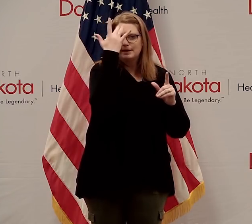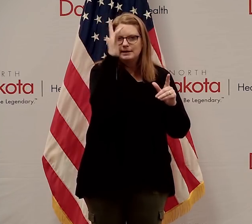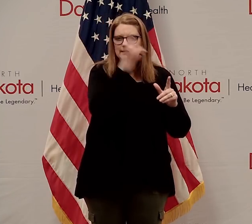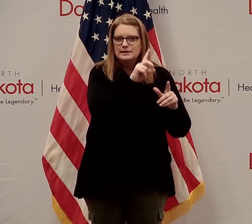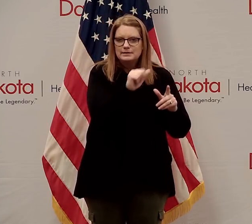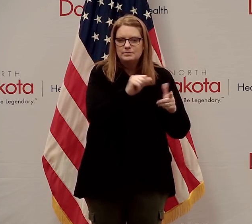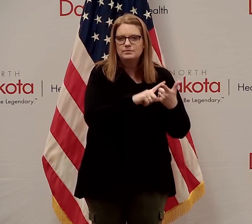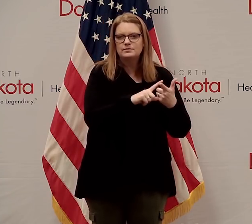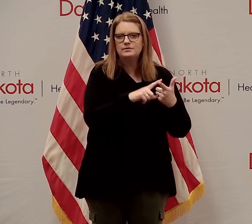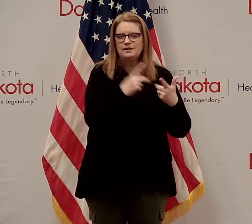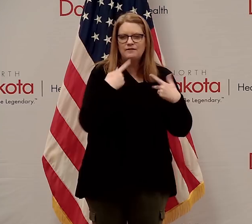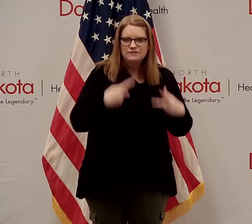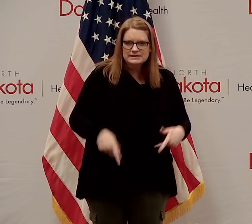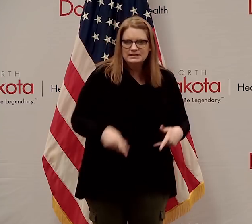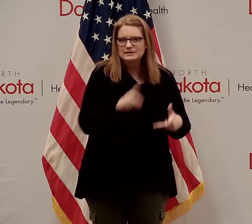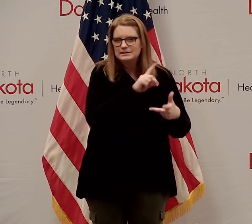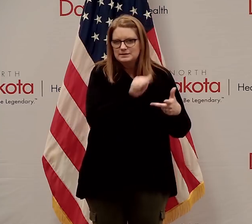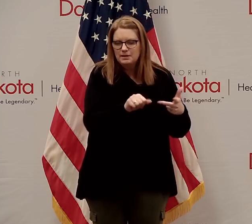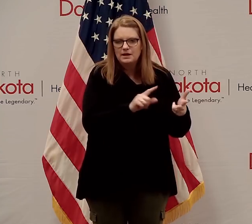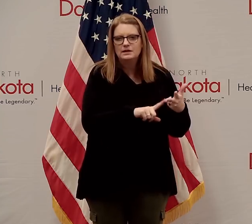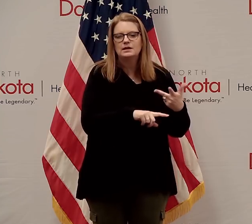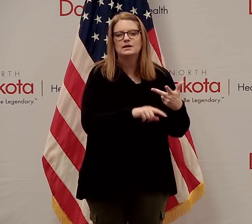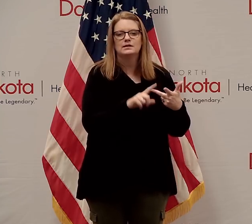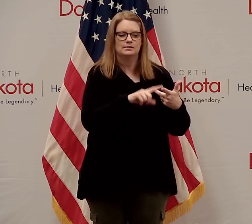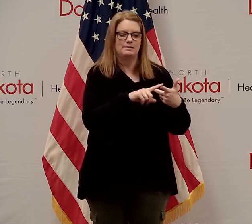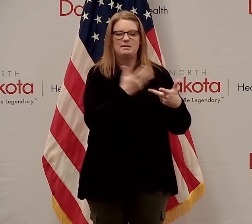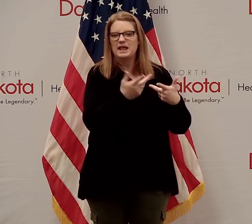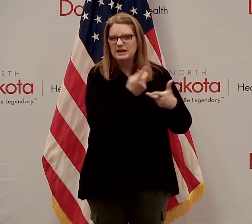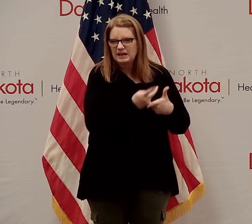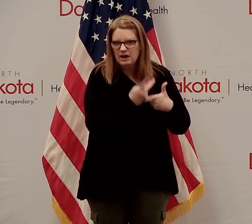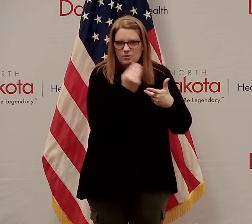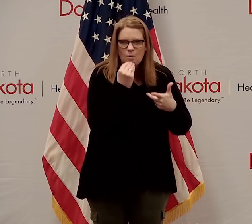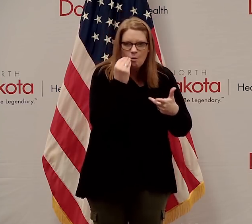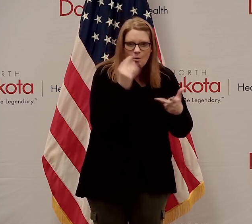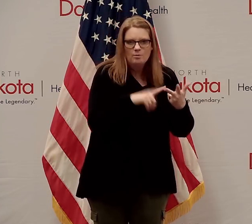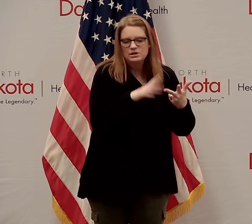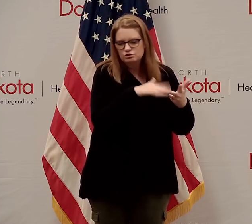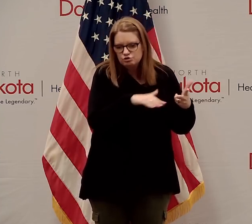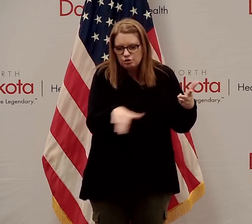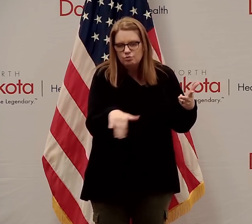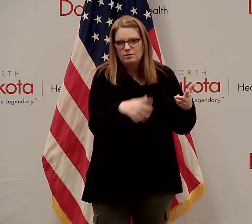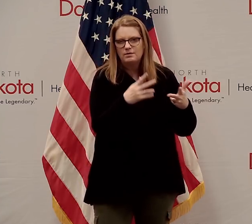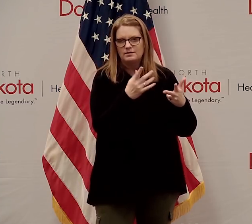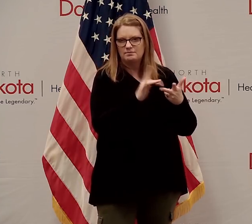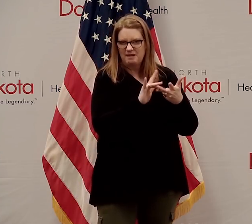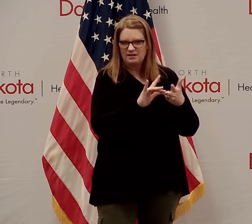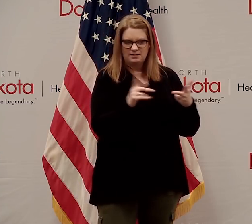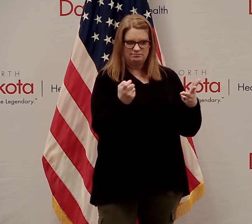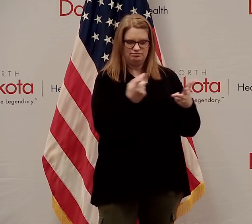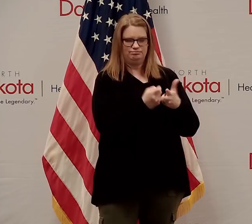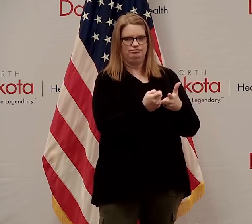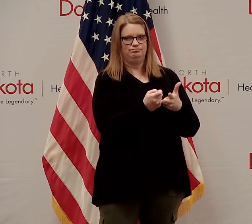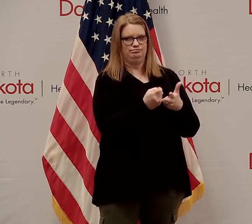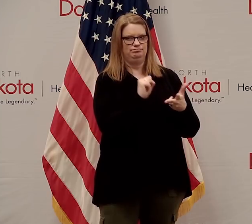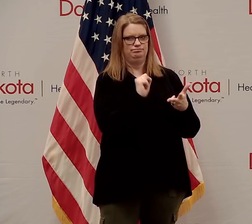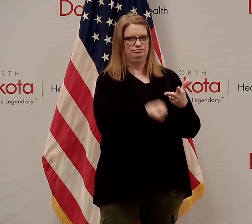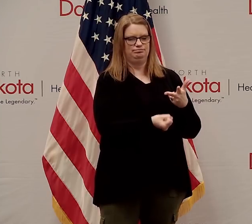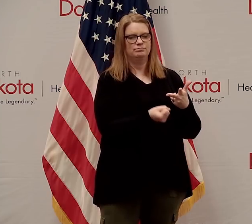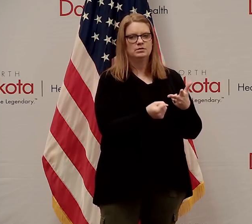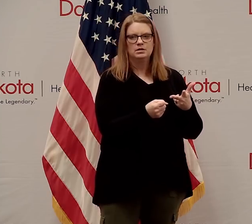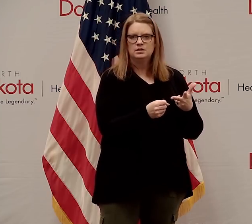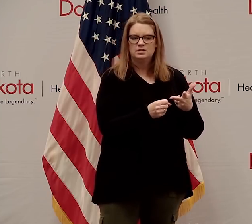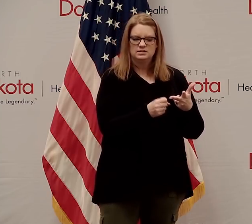or individuals with physical disabilities who are receiving care in their homes, or children with medically complex conditions. And